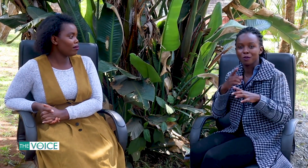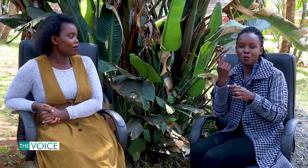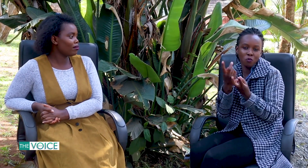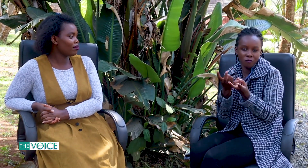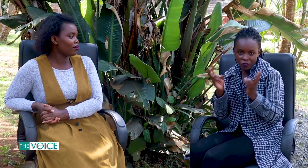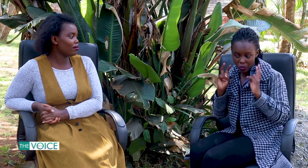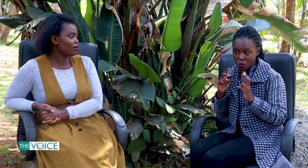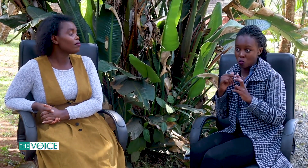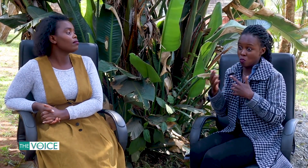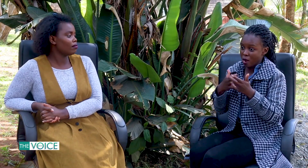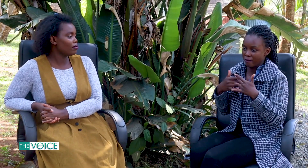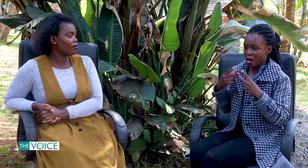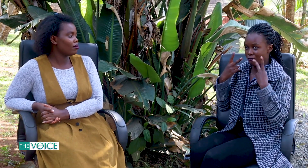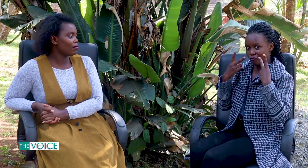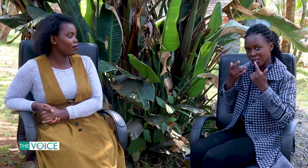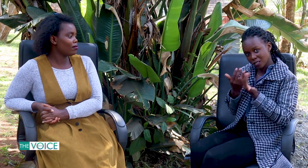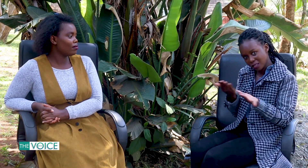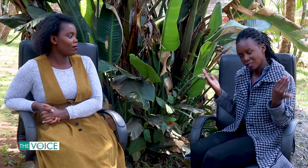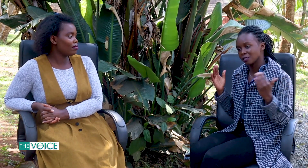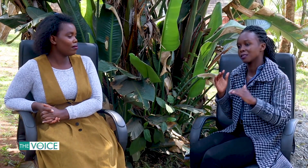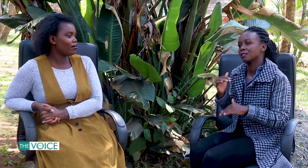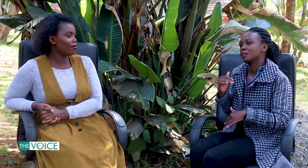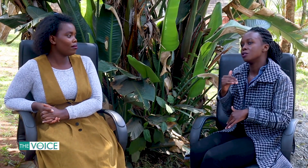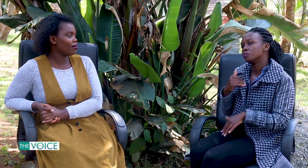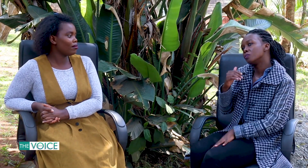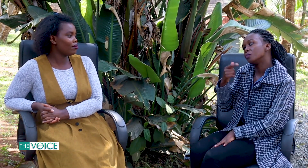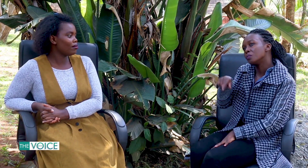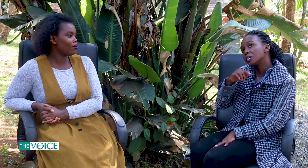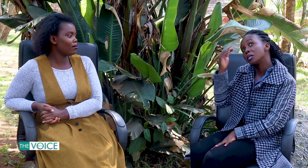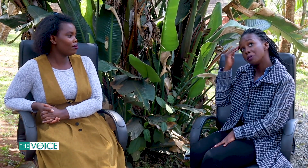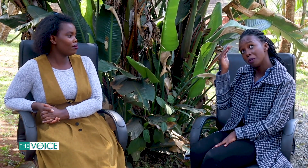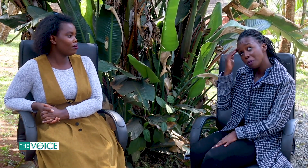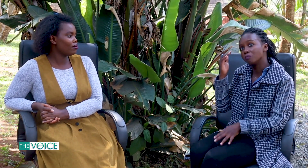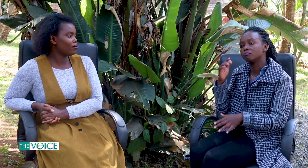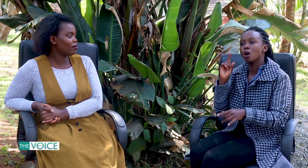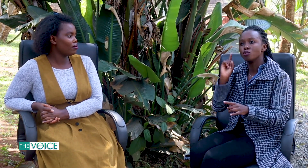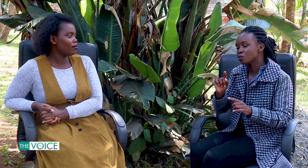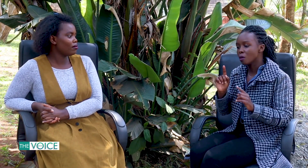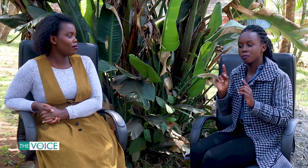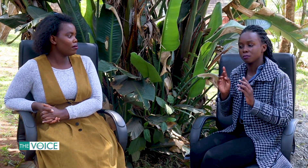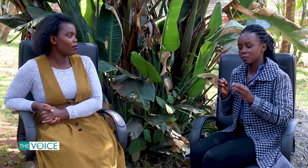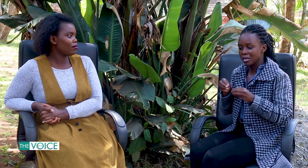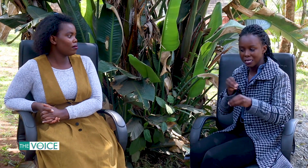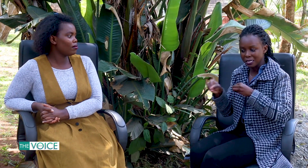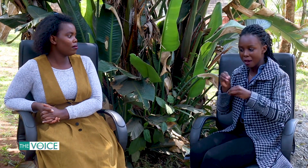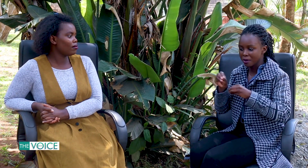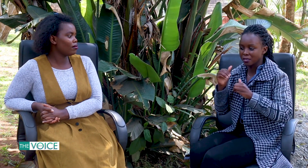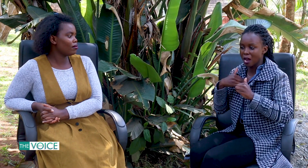And the message I like to give my viewers out there is, if you see younger people, or if you know this